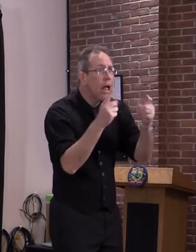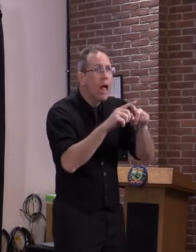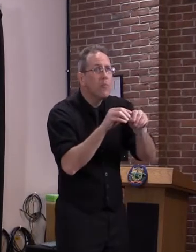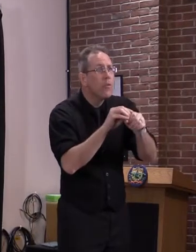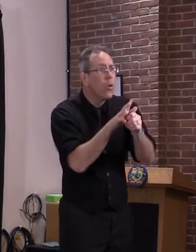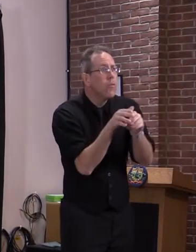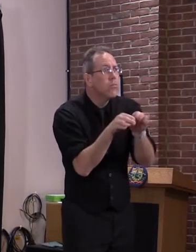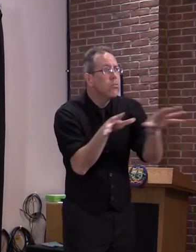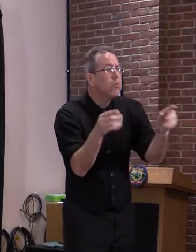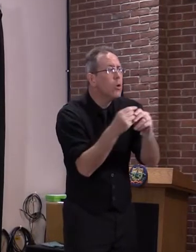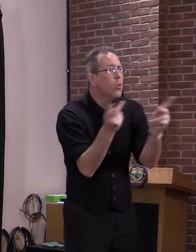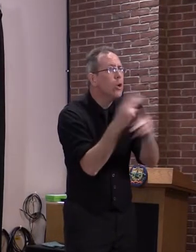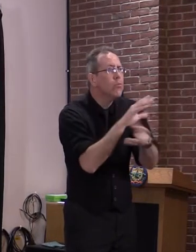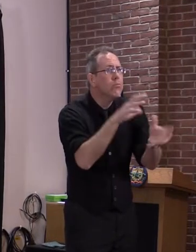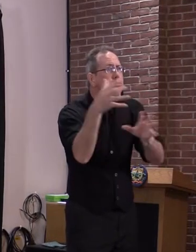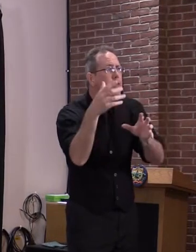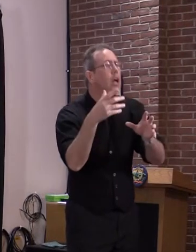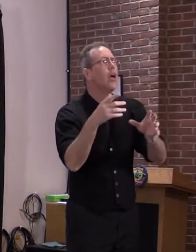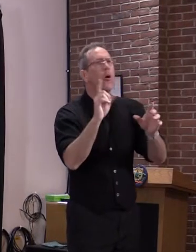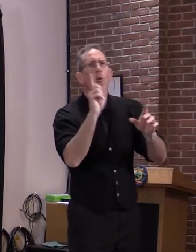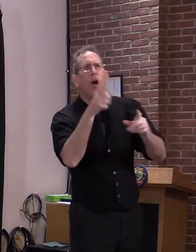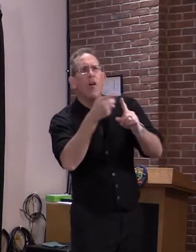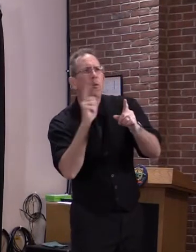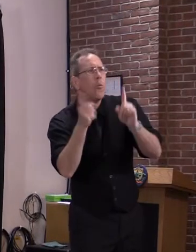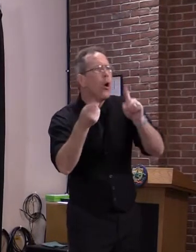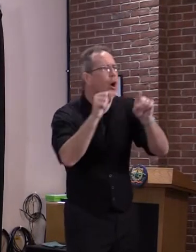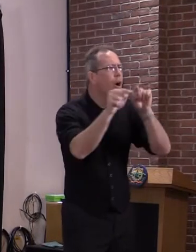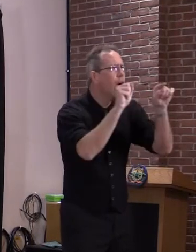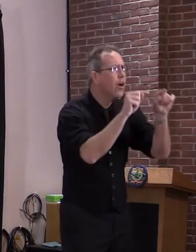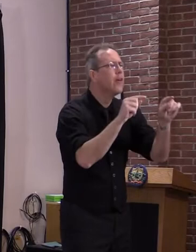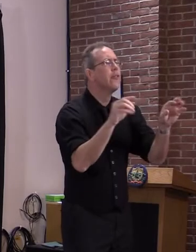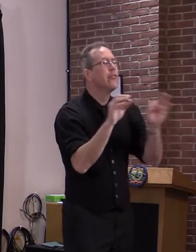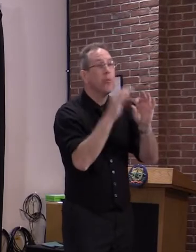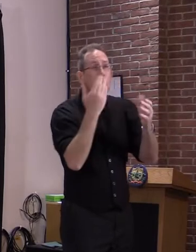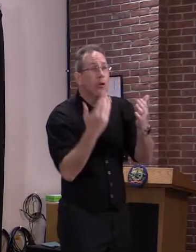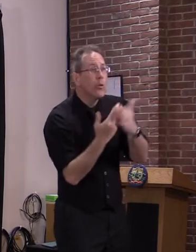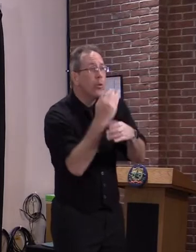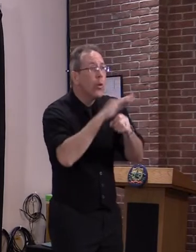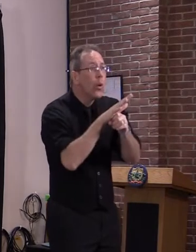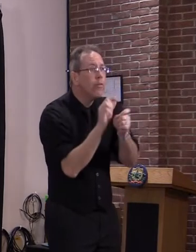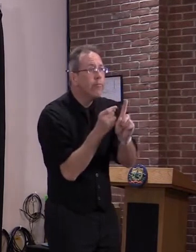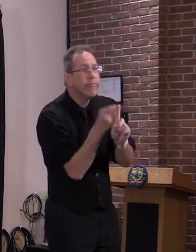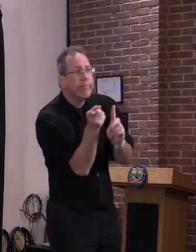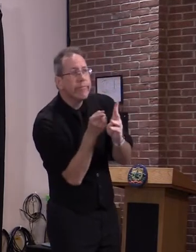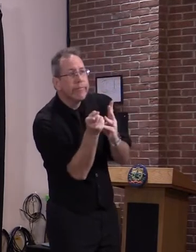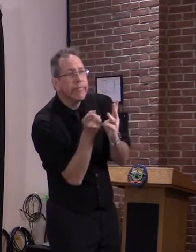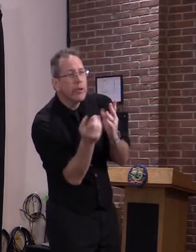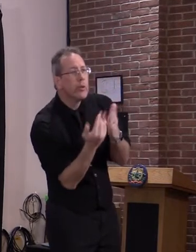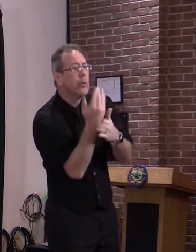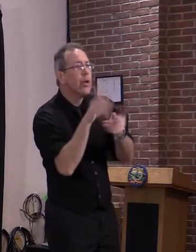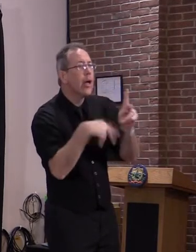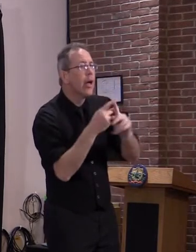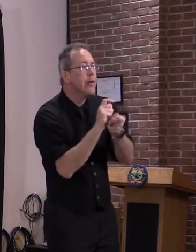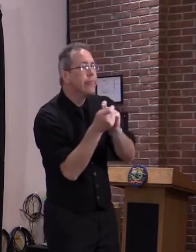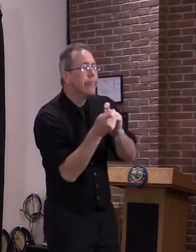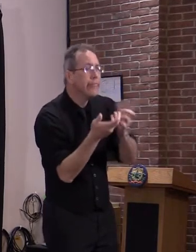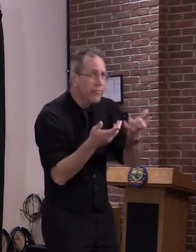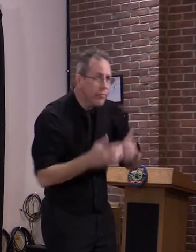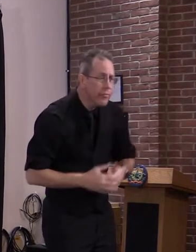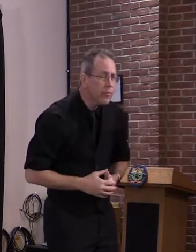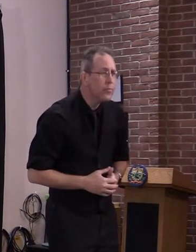new variants. I again ask Vermonters to make sure you know if you are at higher risk for